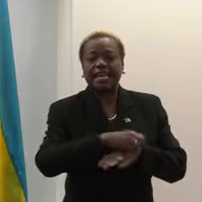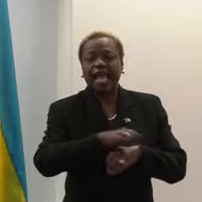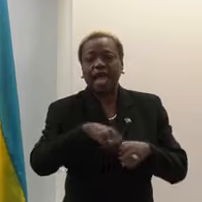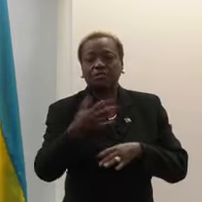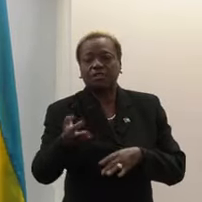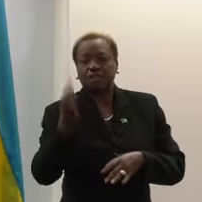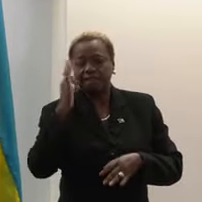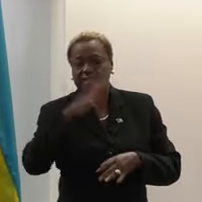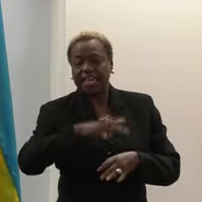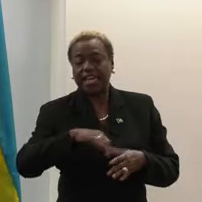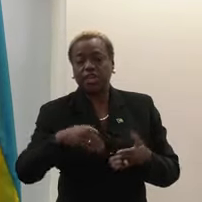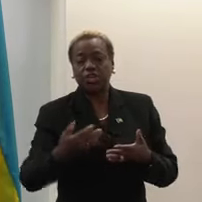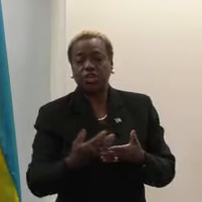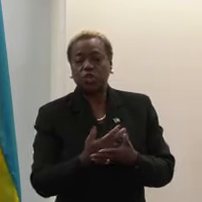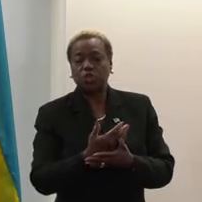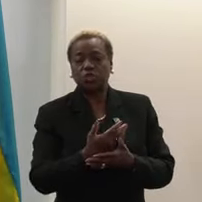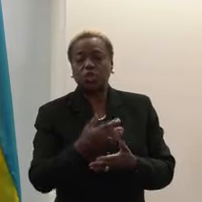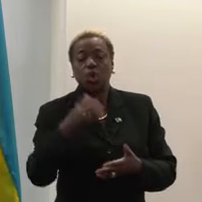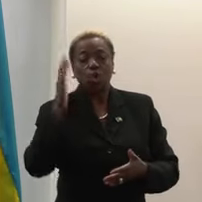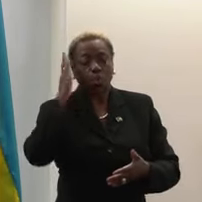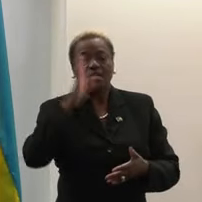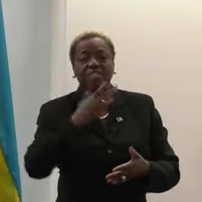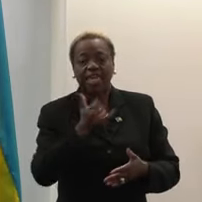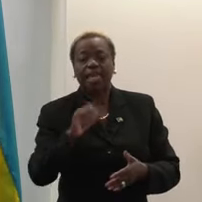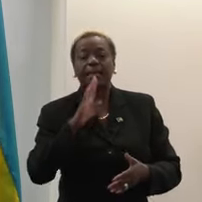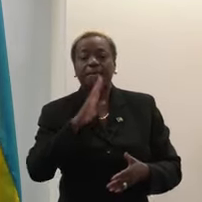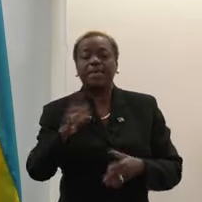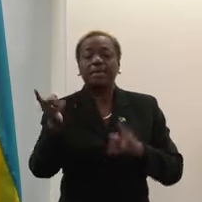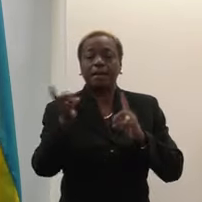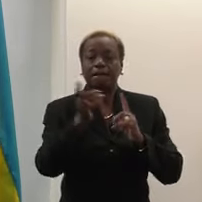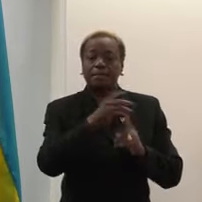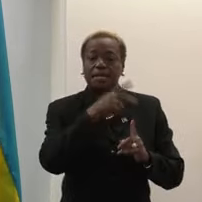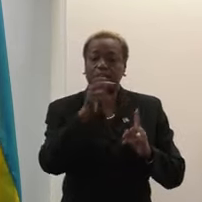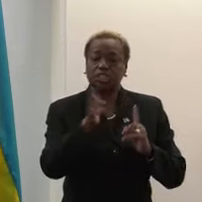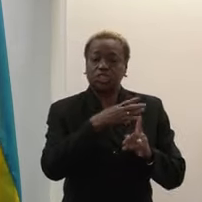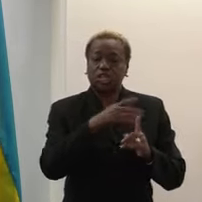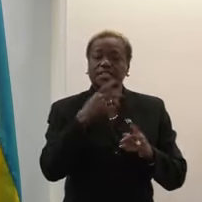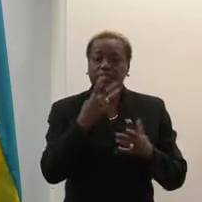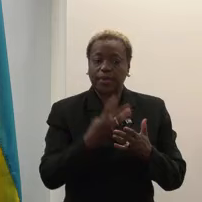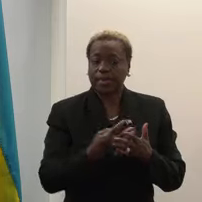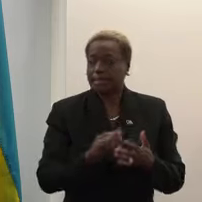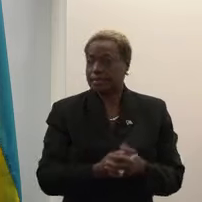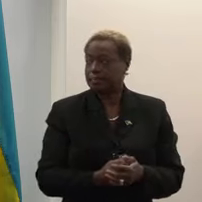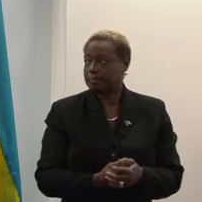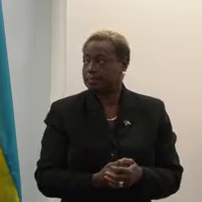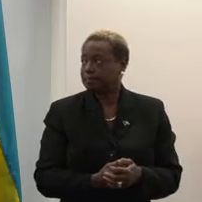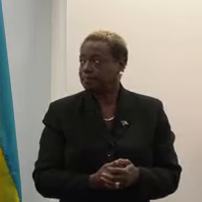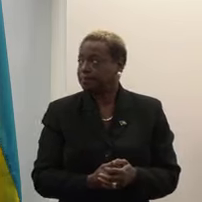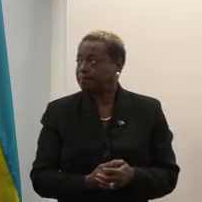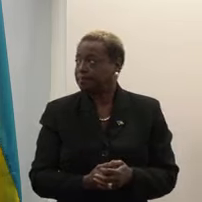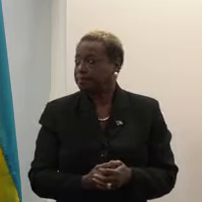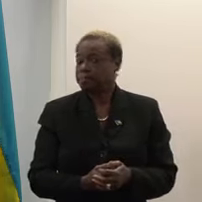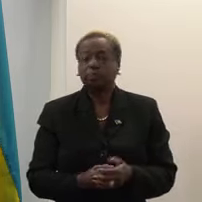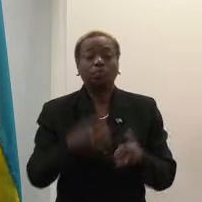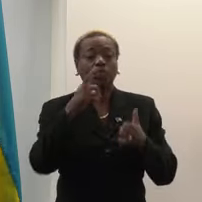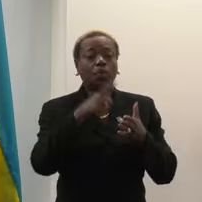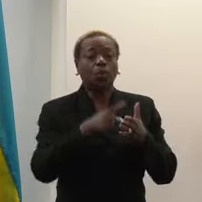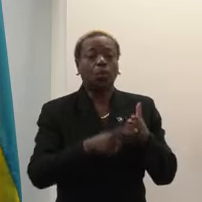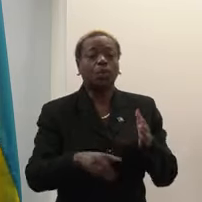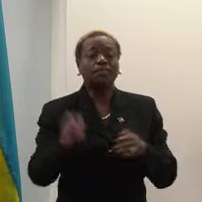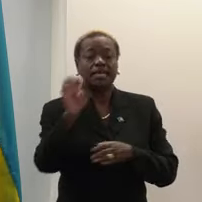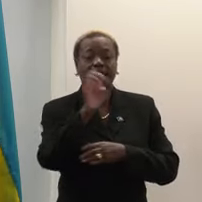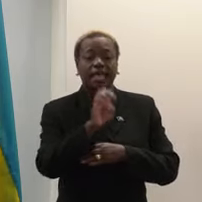penalty, or is the government thinking of another penalty in order to reinforce your message for fake news to stop being disseminated? Whatever